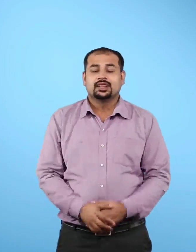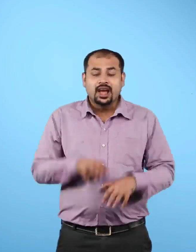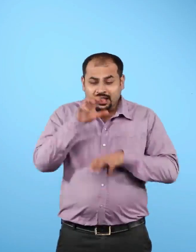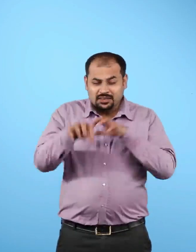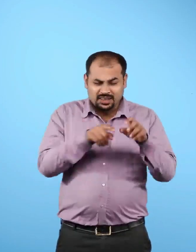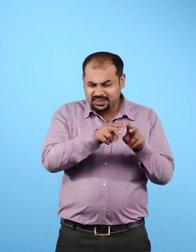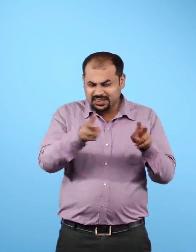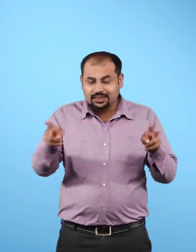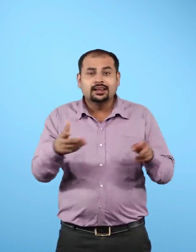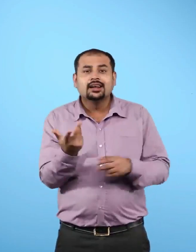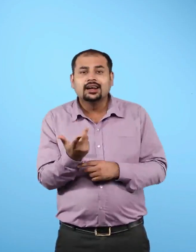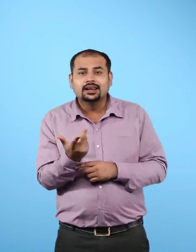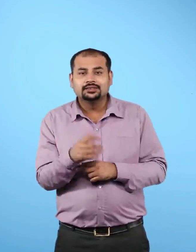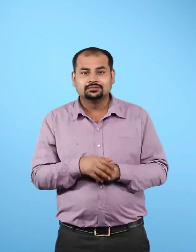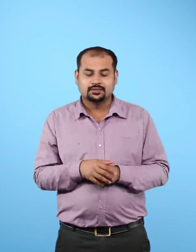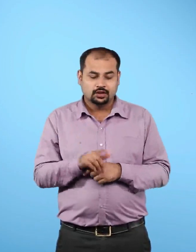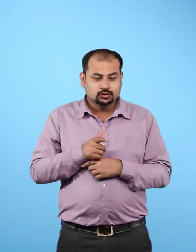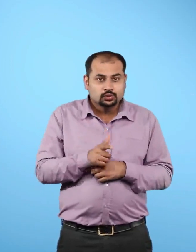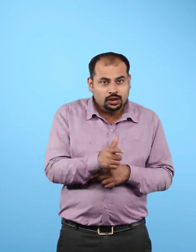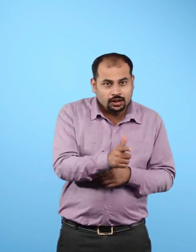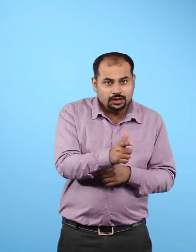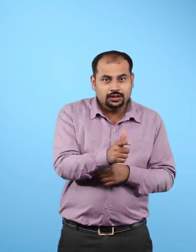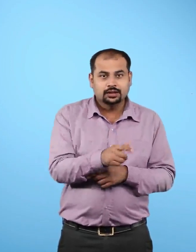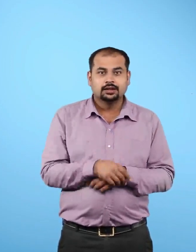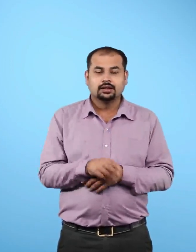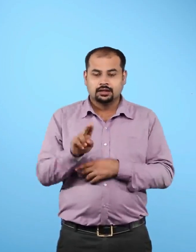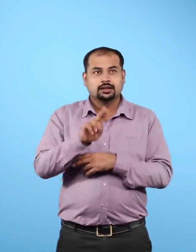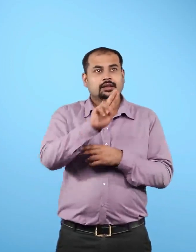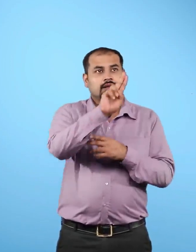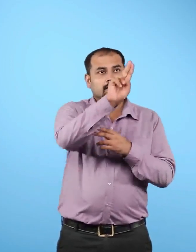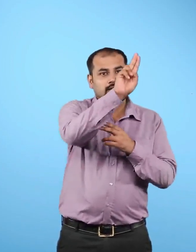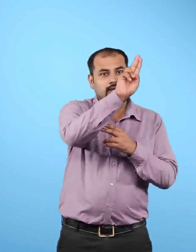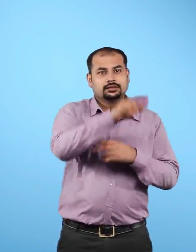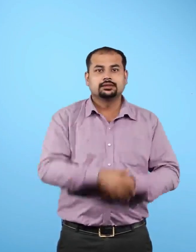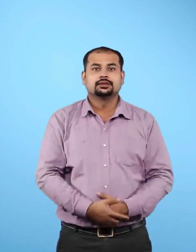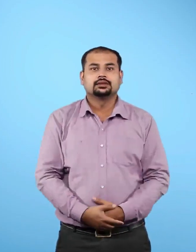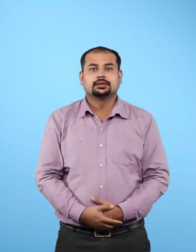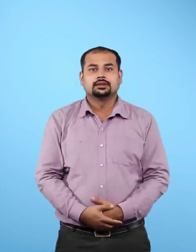The different animals were rat, lizard,